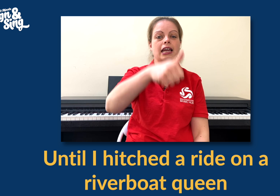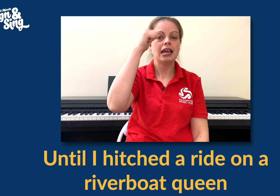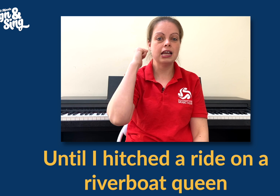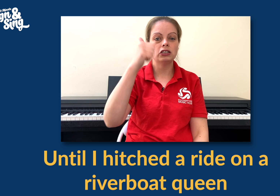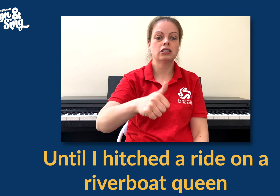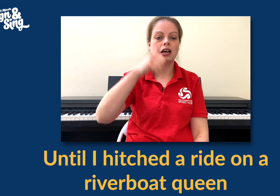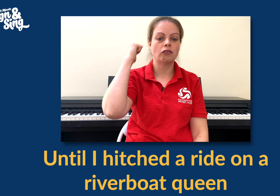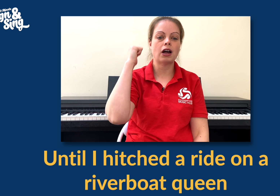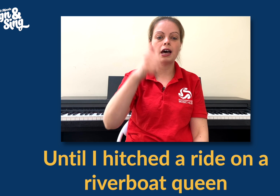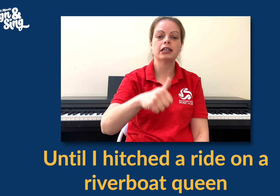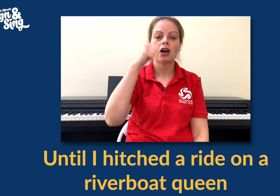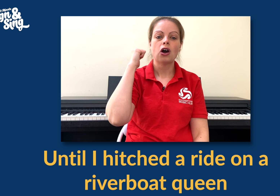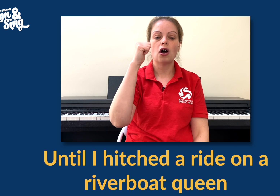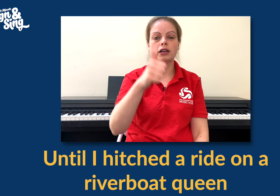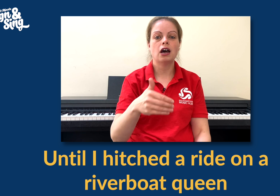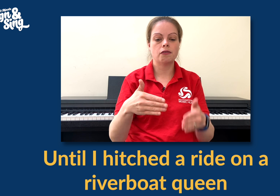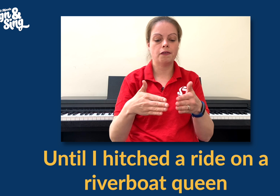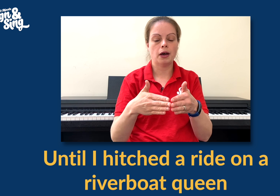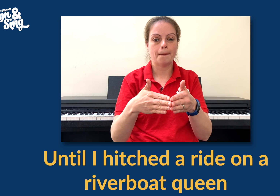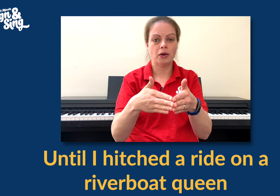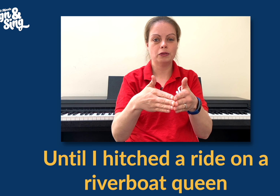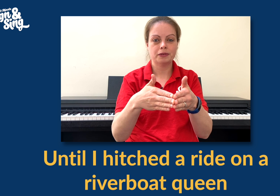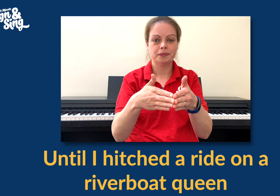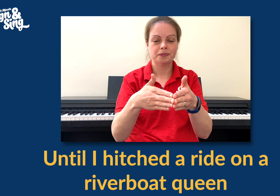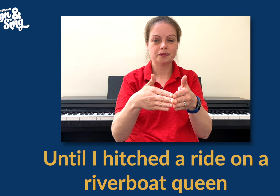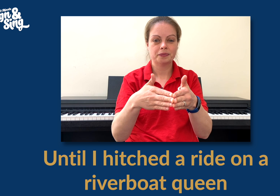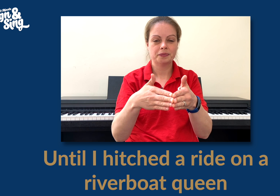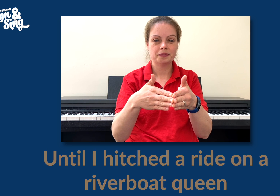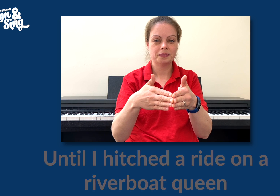I hitched a ride on a river boat.